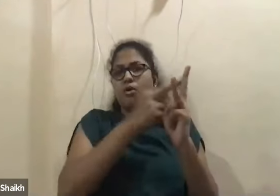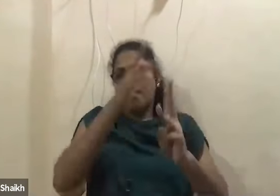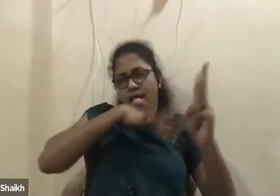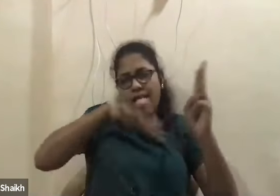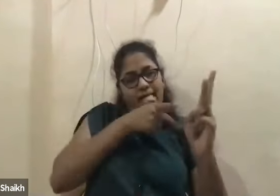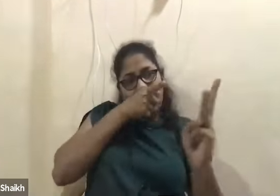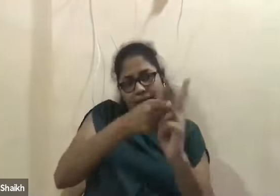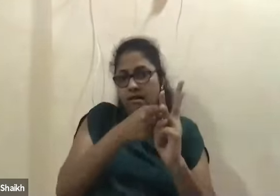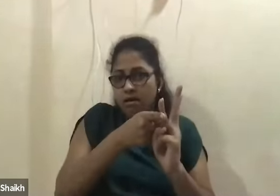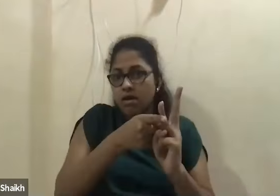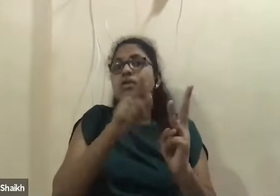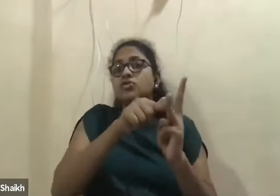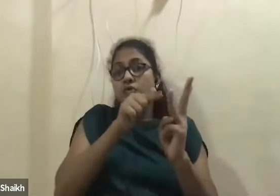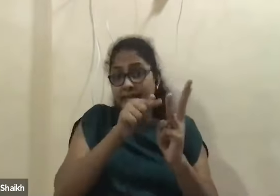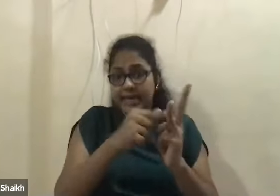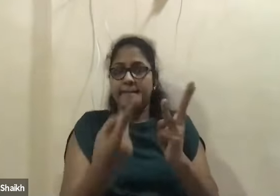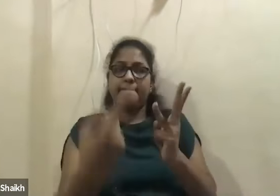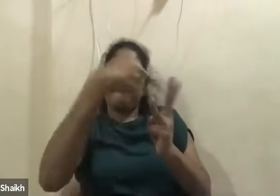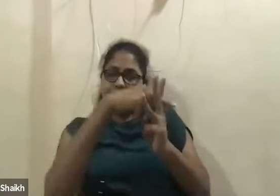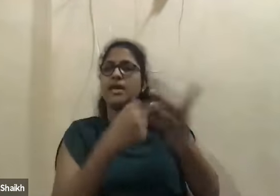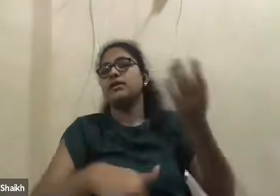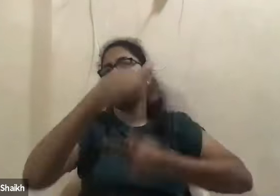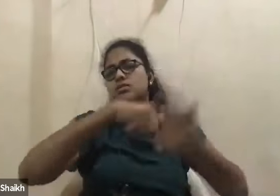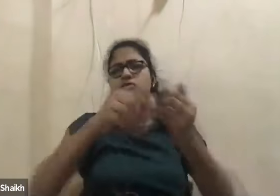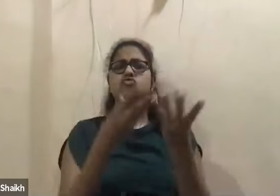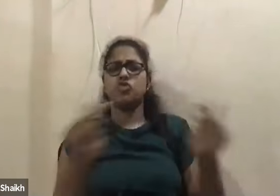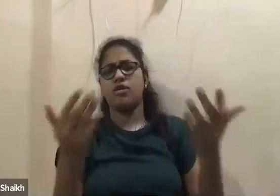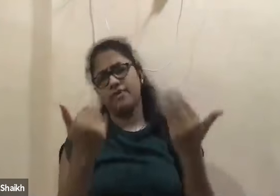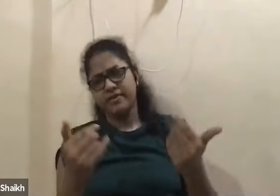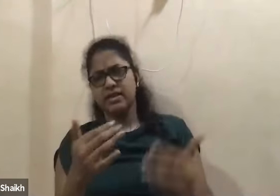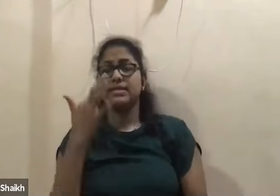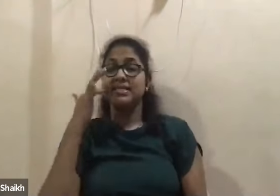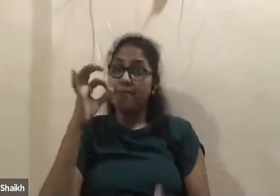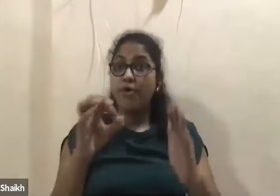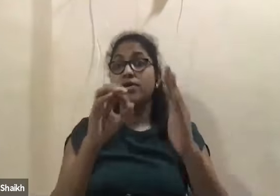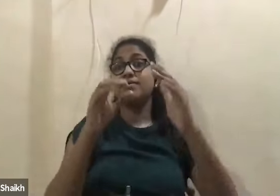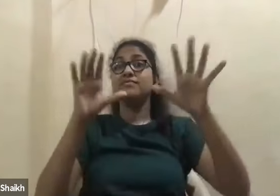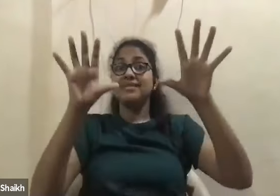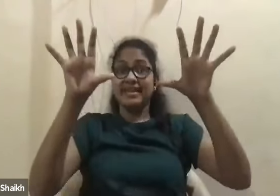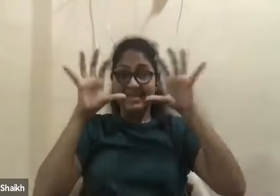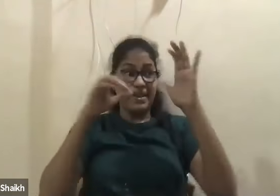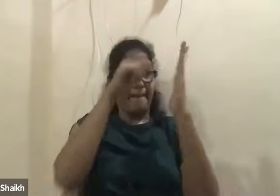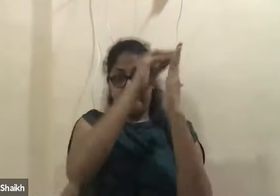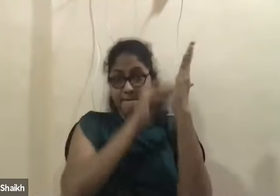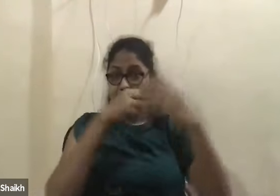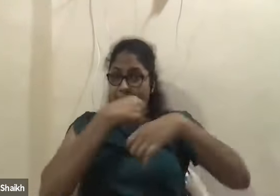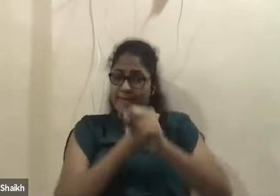and get it resolved. So that's possible. Therefore, it's important to be specific. And otherwise, of course,